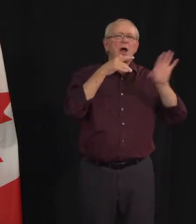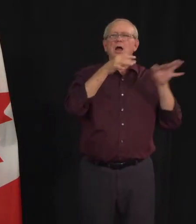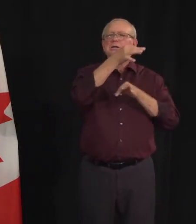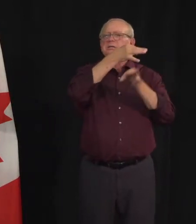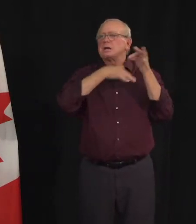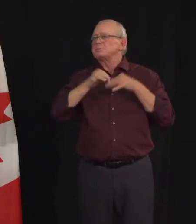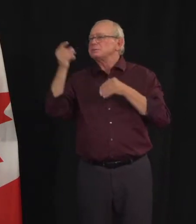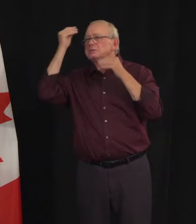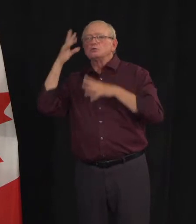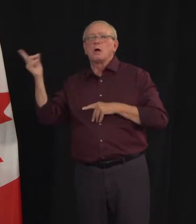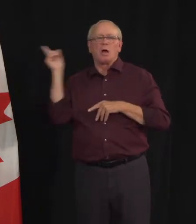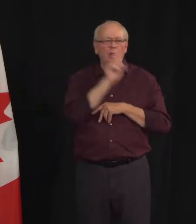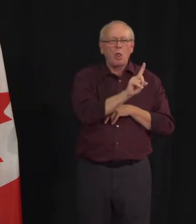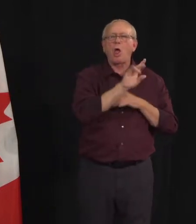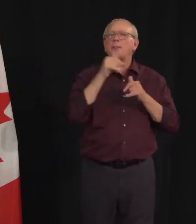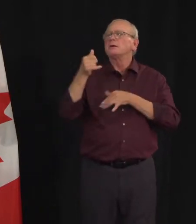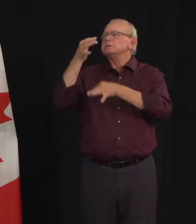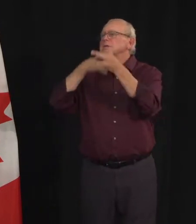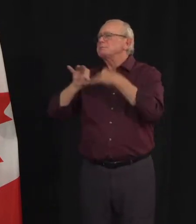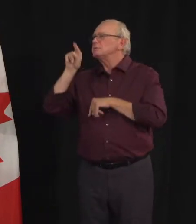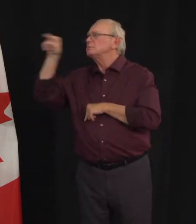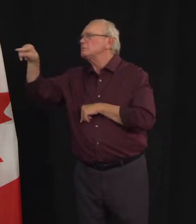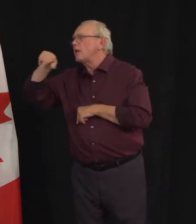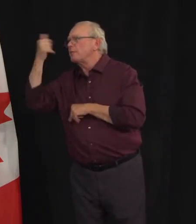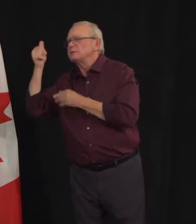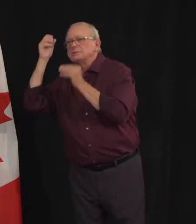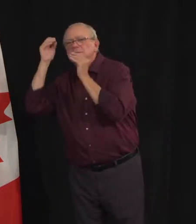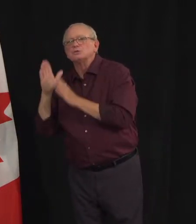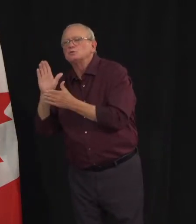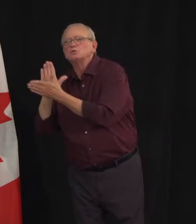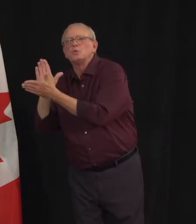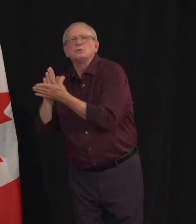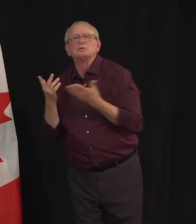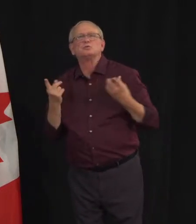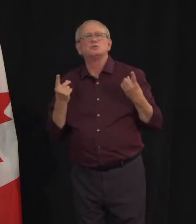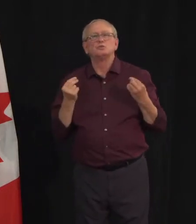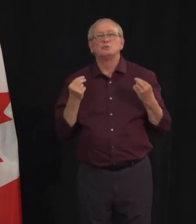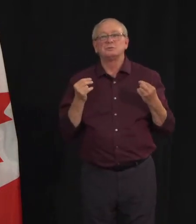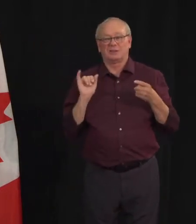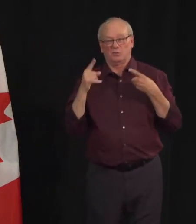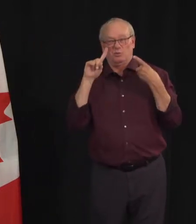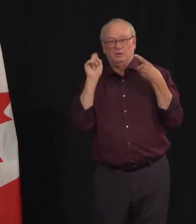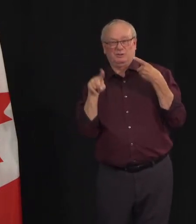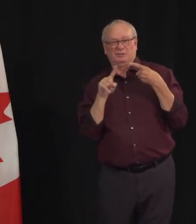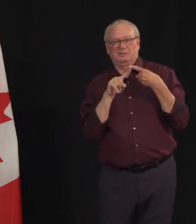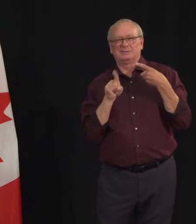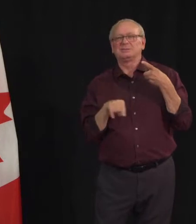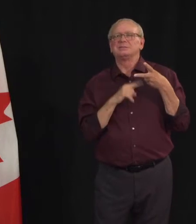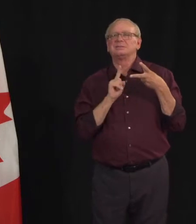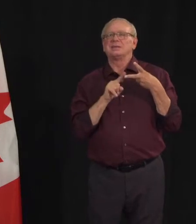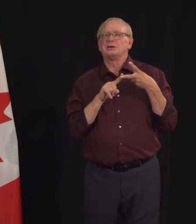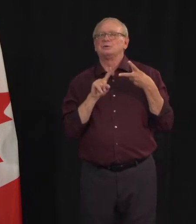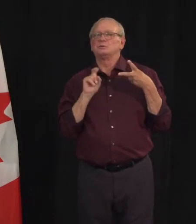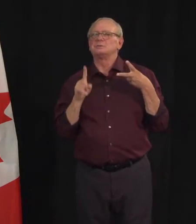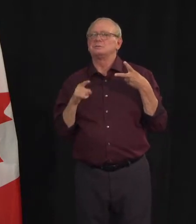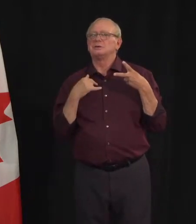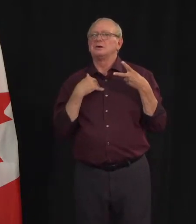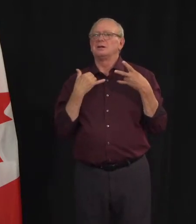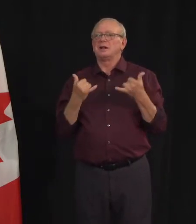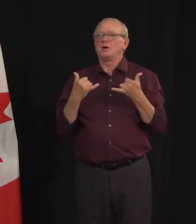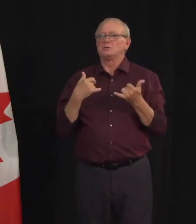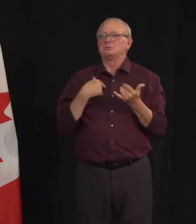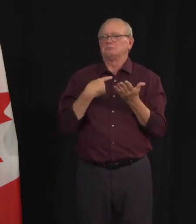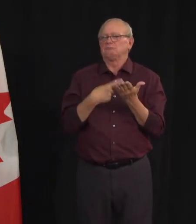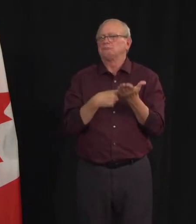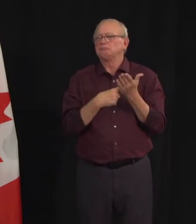one school in order to limit the risk of COVID-19 spreading? And my second question is, we spoke with a teacher today who raised, I thought, a good concern about